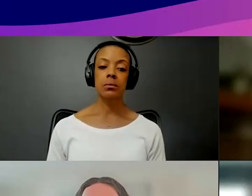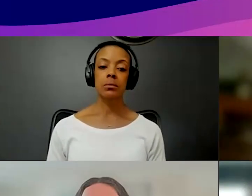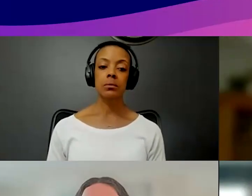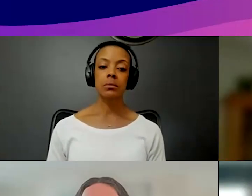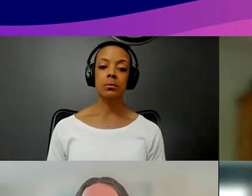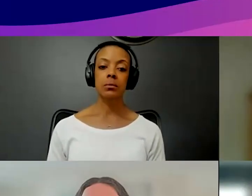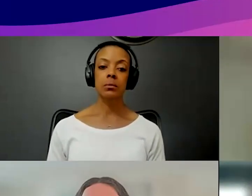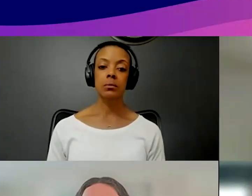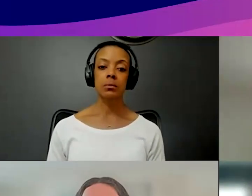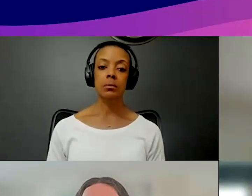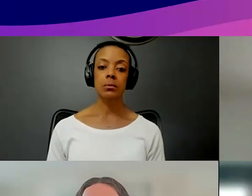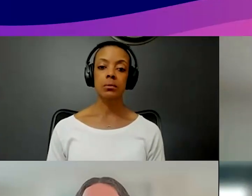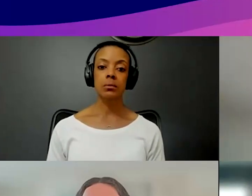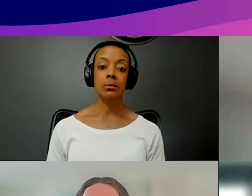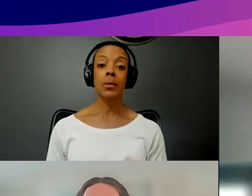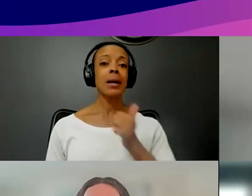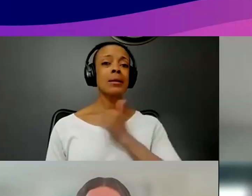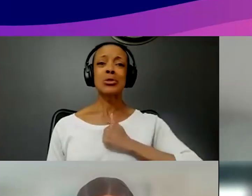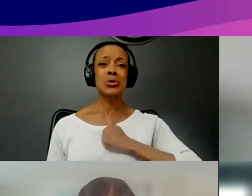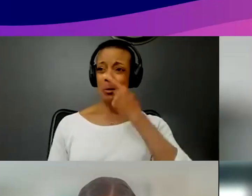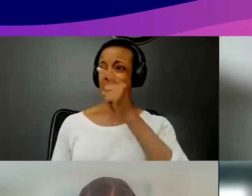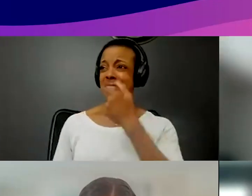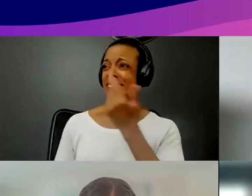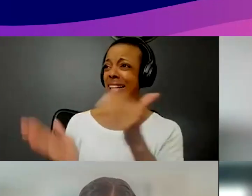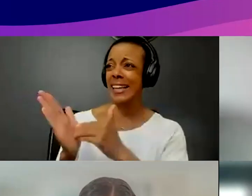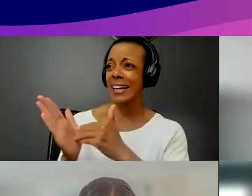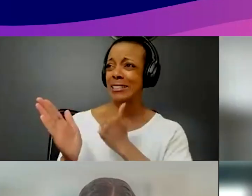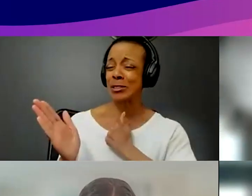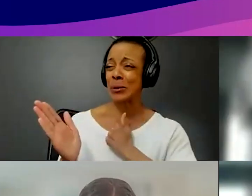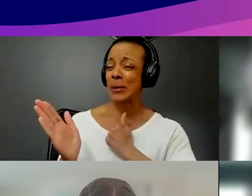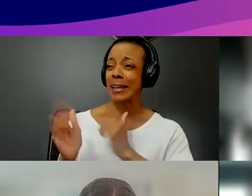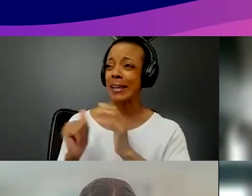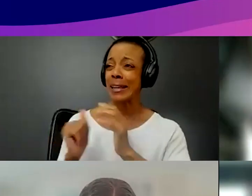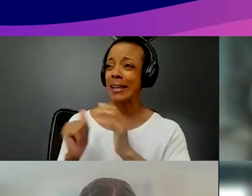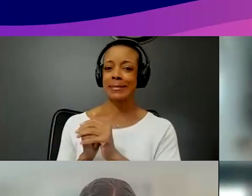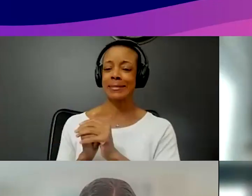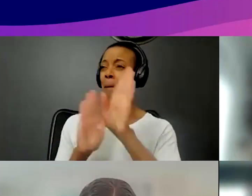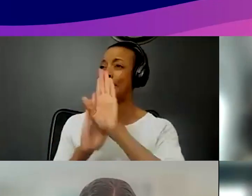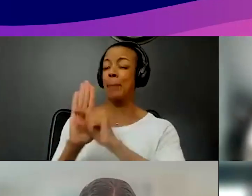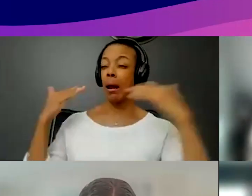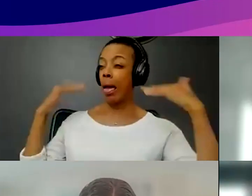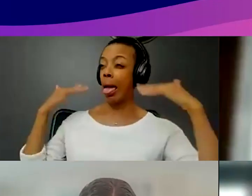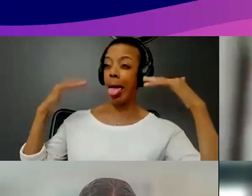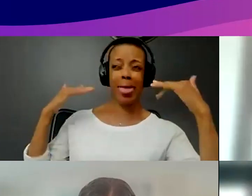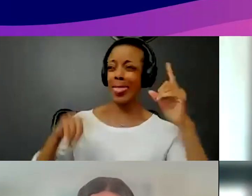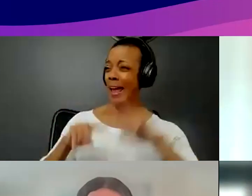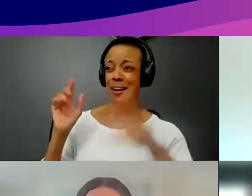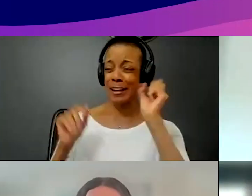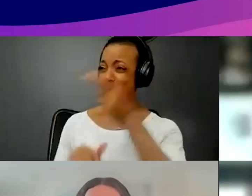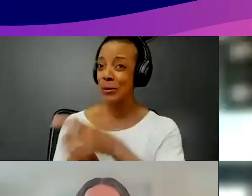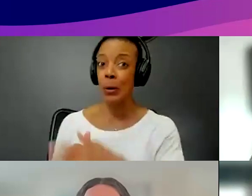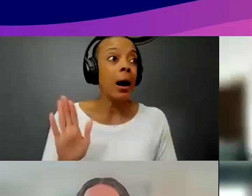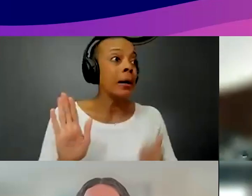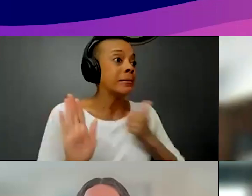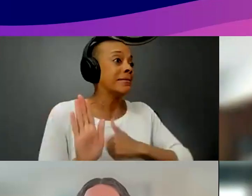Um, Sorry, would you mind repeating that question, Katrina? I just had some background noise there. Sorry about that. I didn't mean